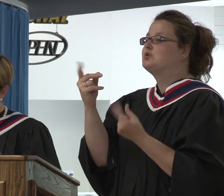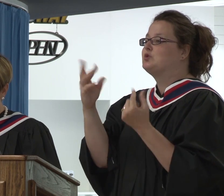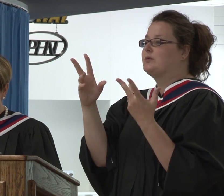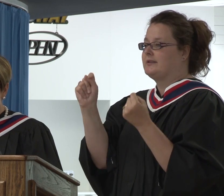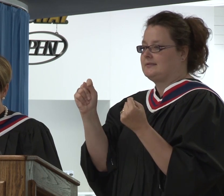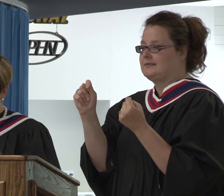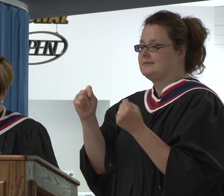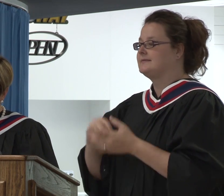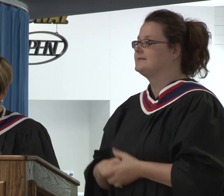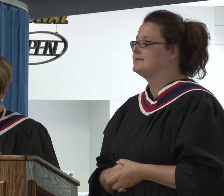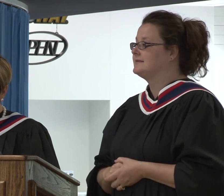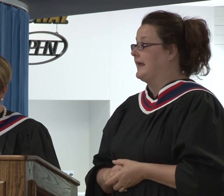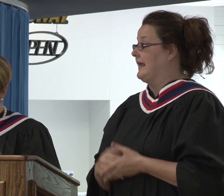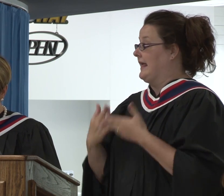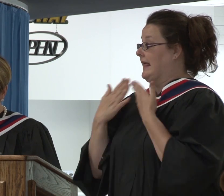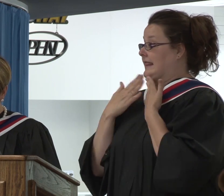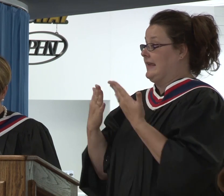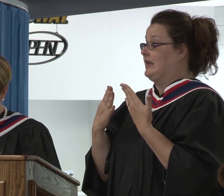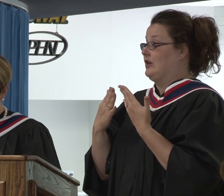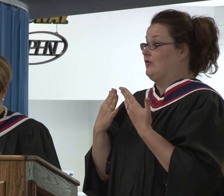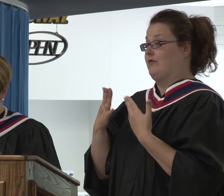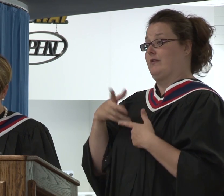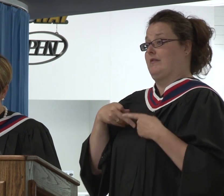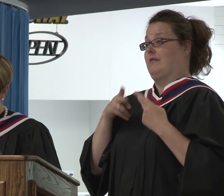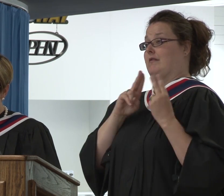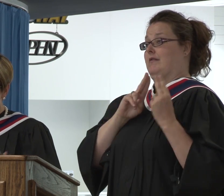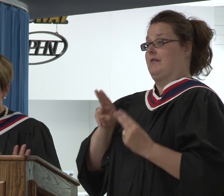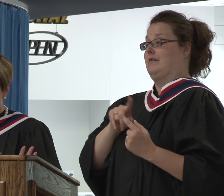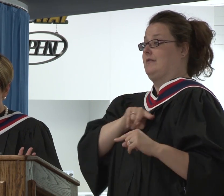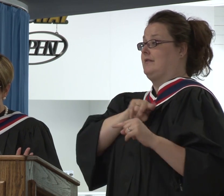Thank you for this privileged moment